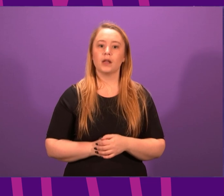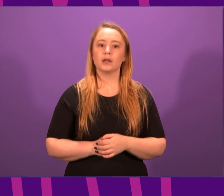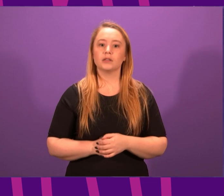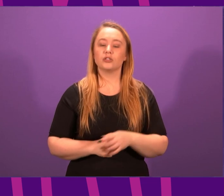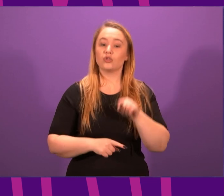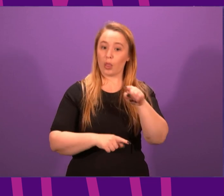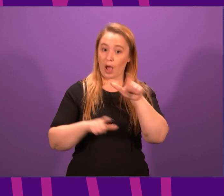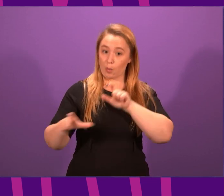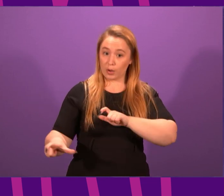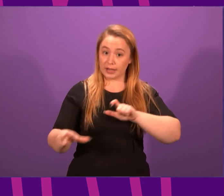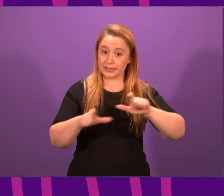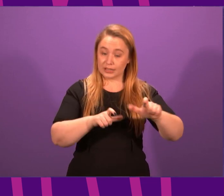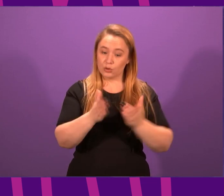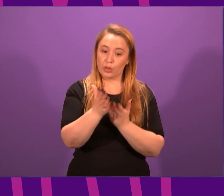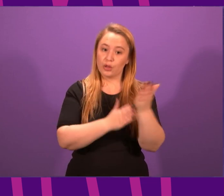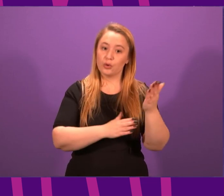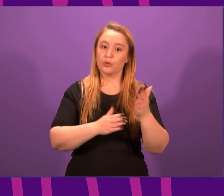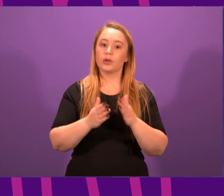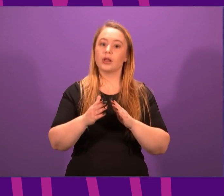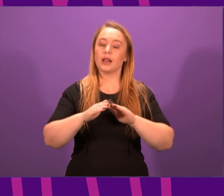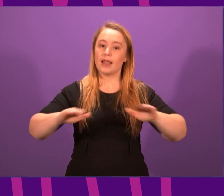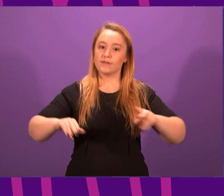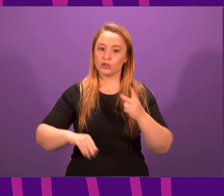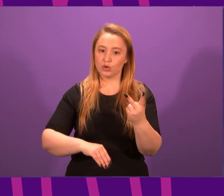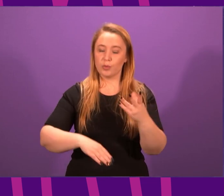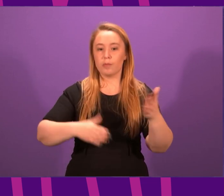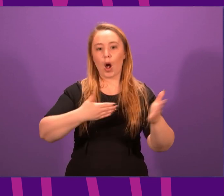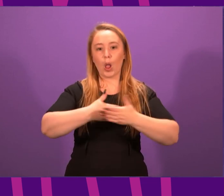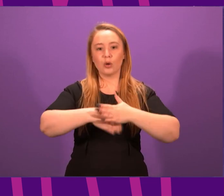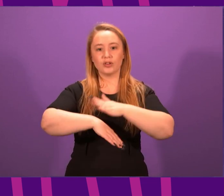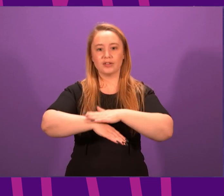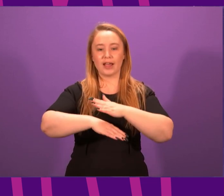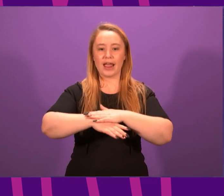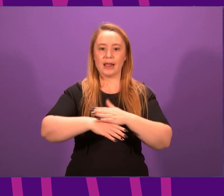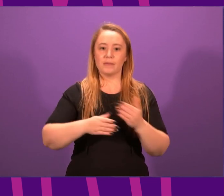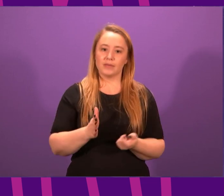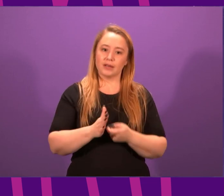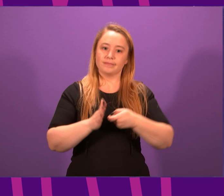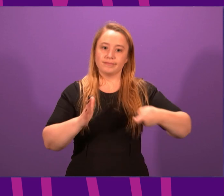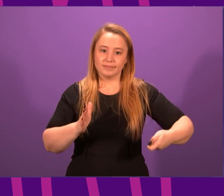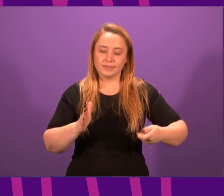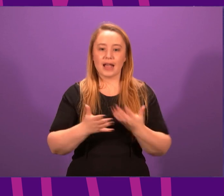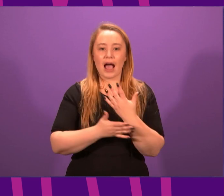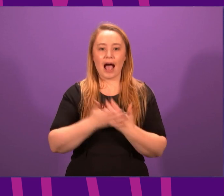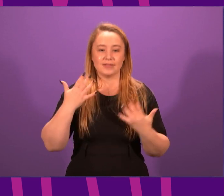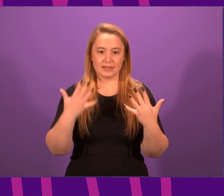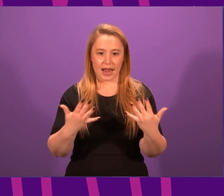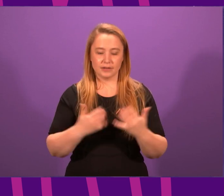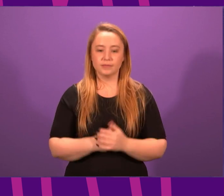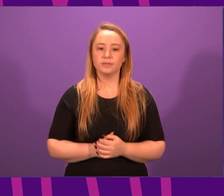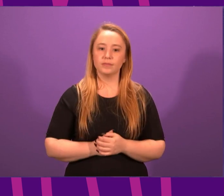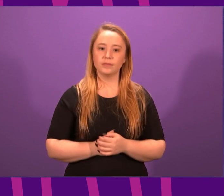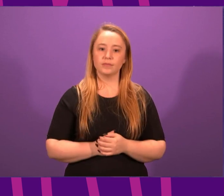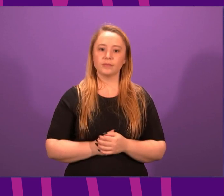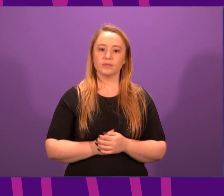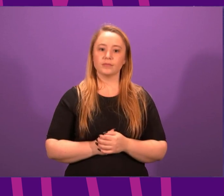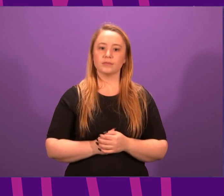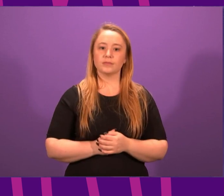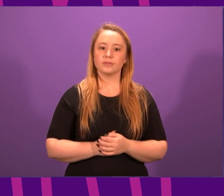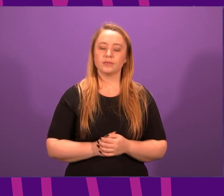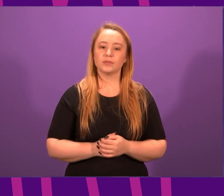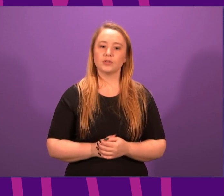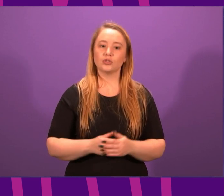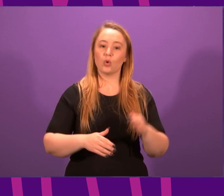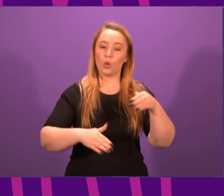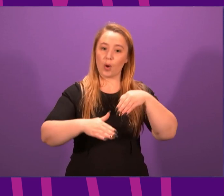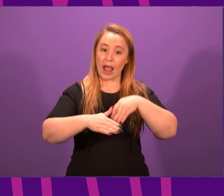will continue to be the case under level two, but the closing time again will be extended to 10:30. Just now, premises in these areas can open